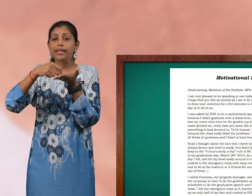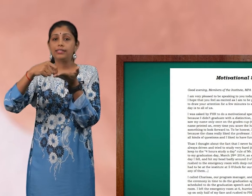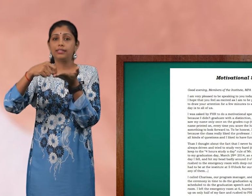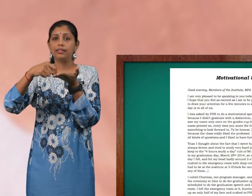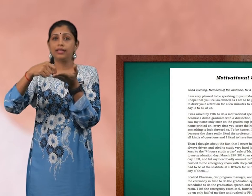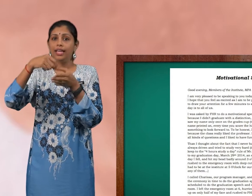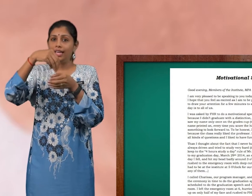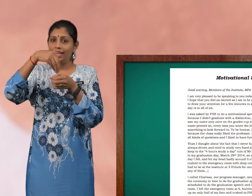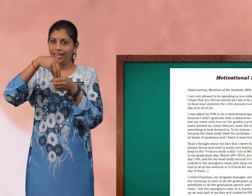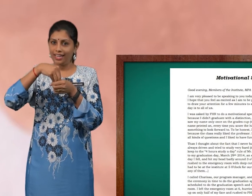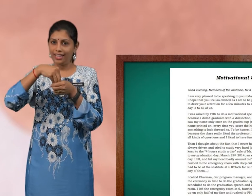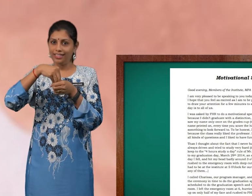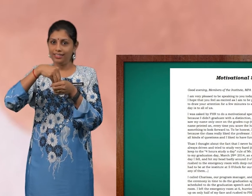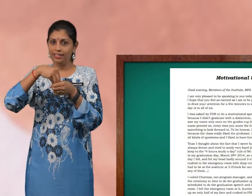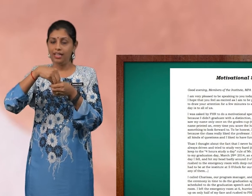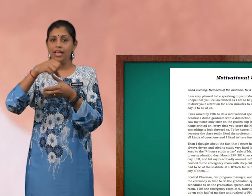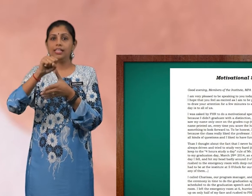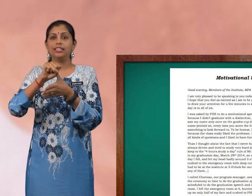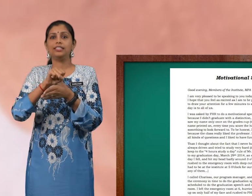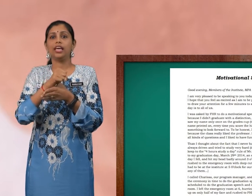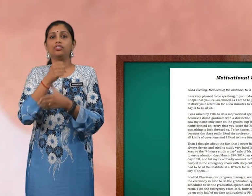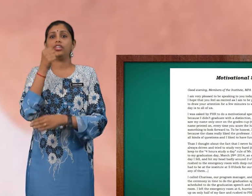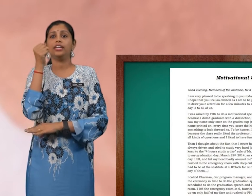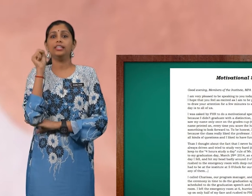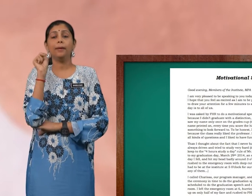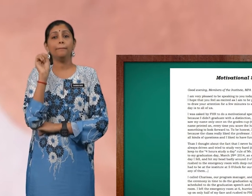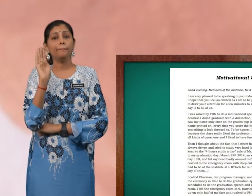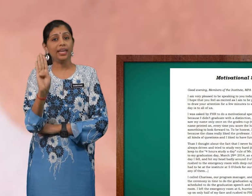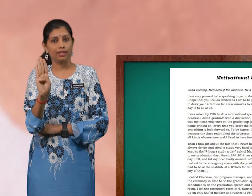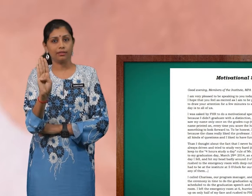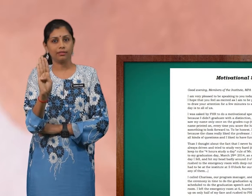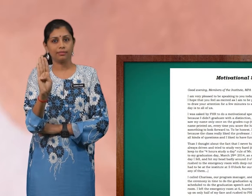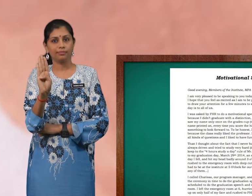write in section B.